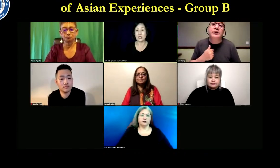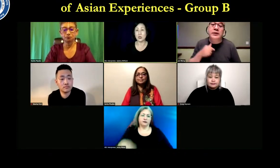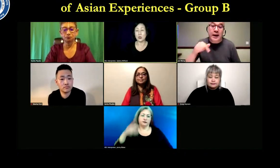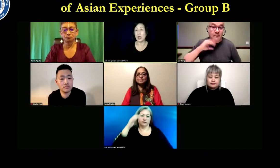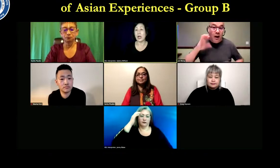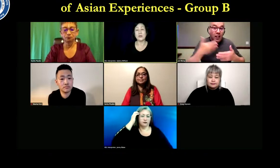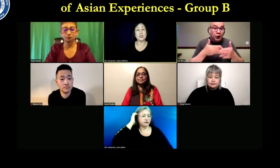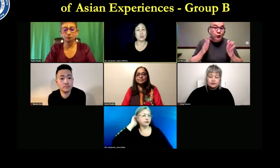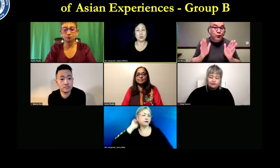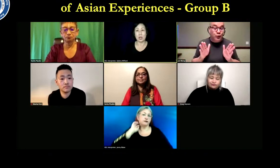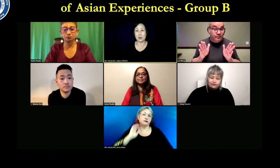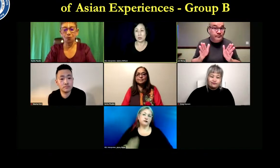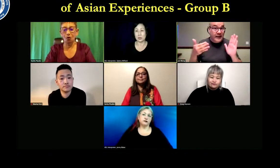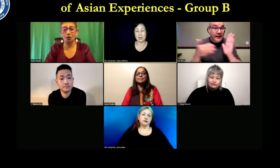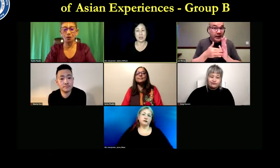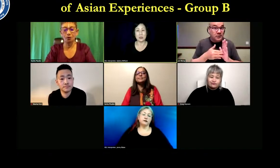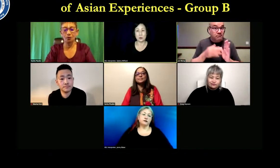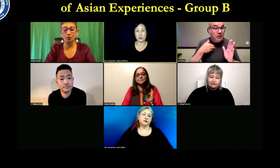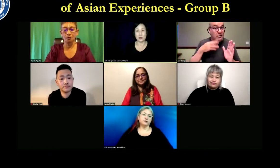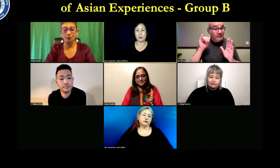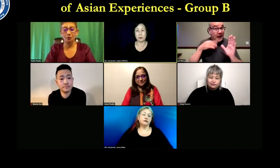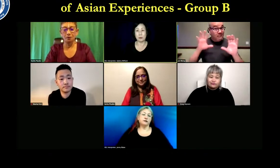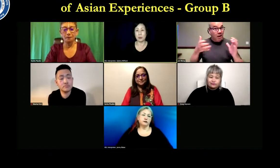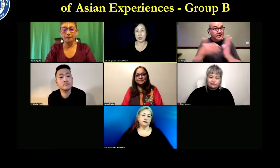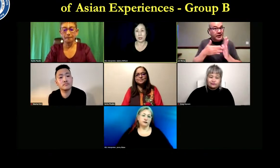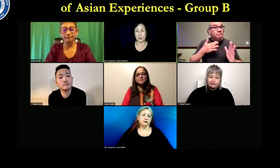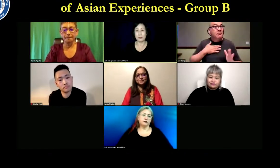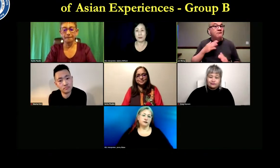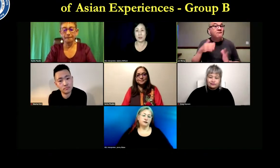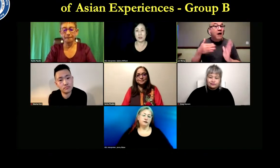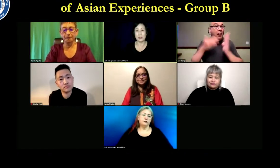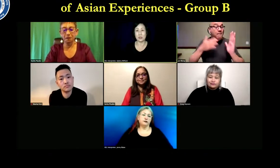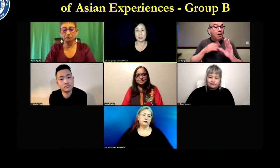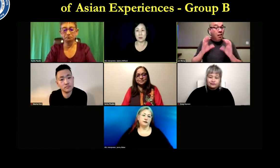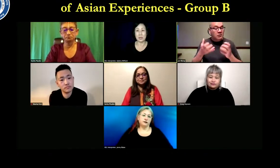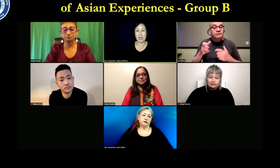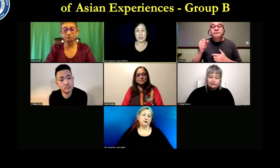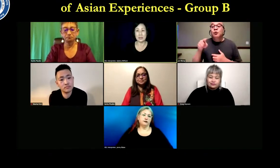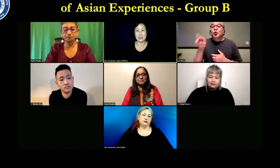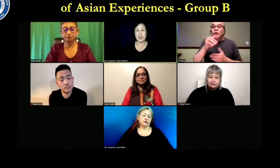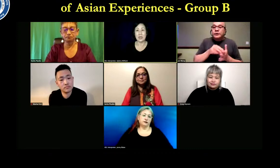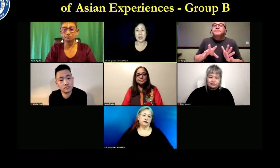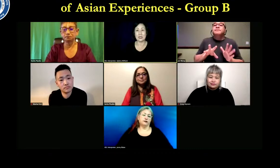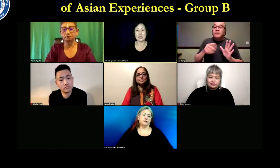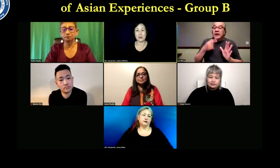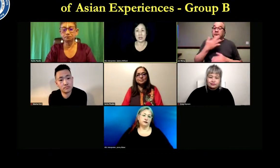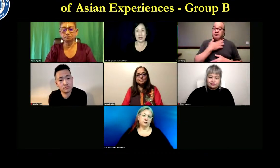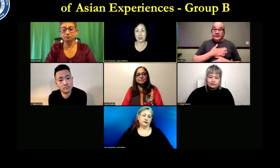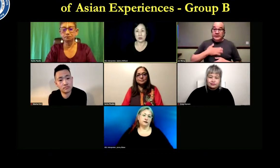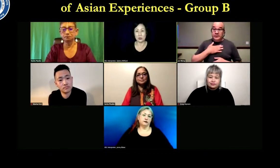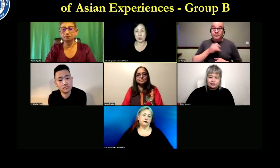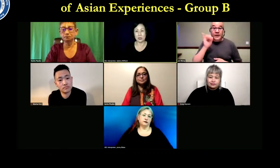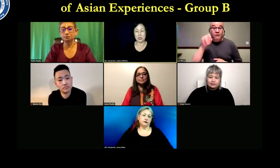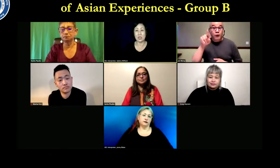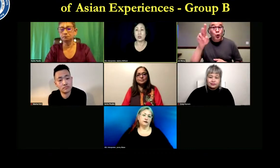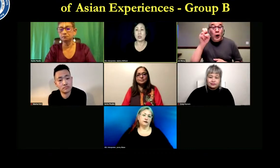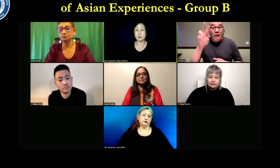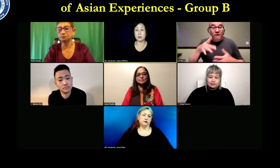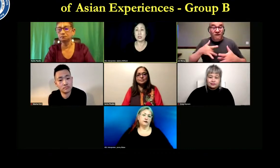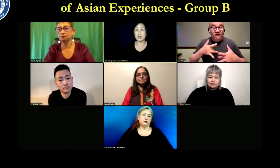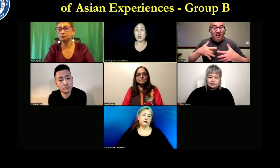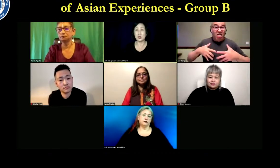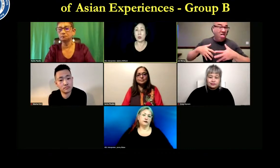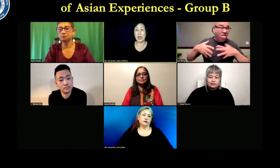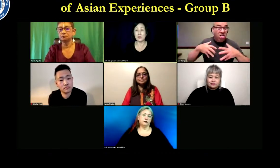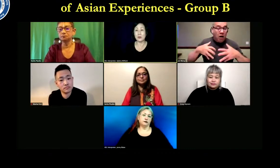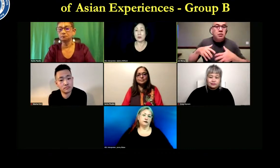And I have zero tolerance in my classroom for bullying. So this is my class, and this is a violation if you do this. So I